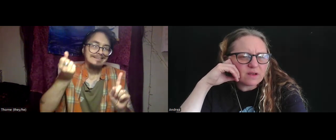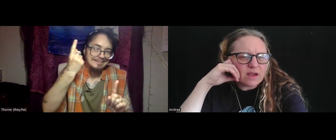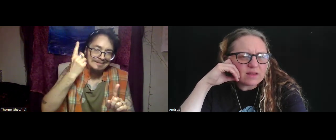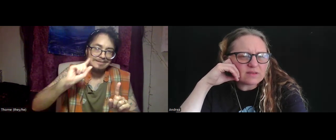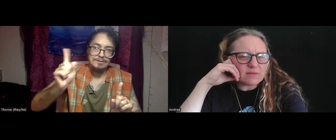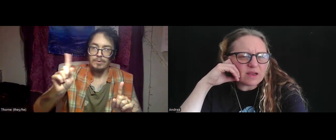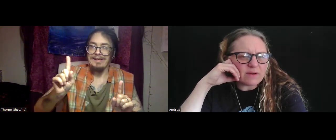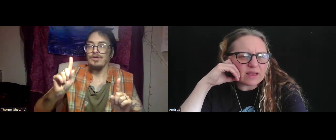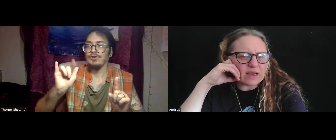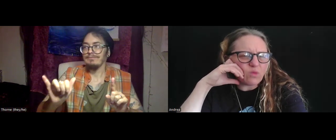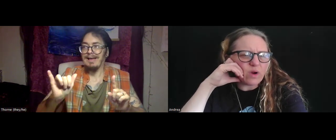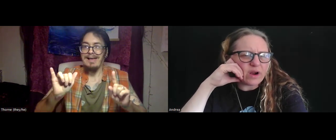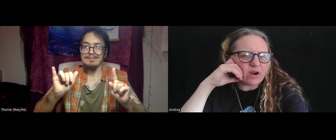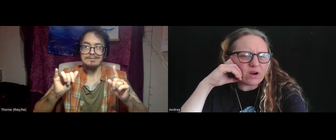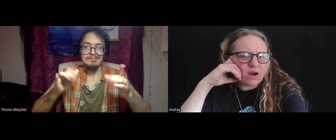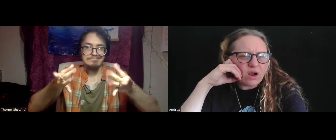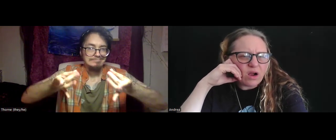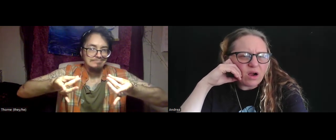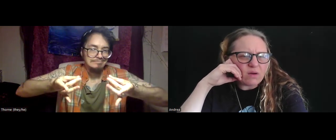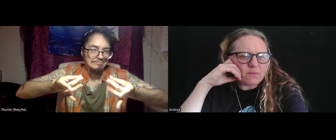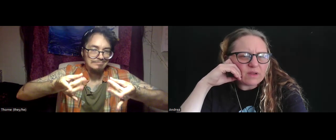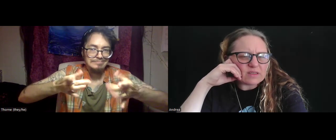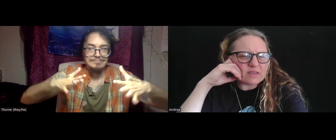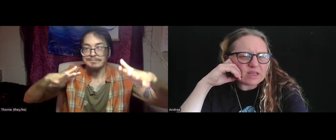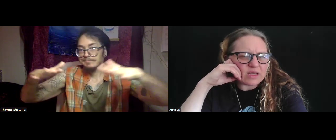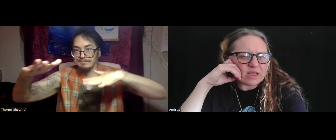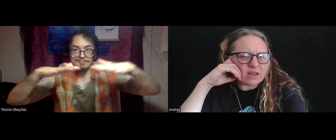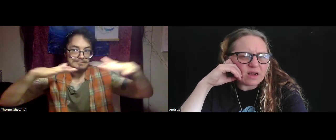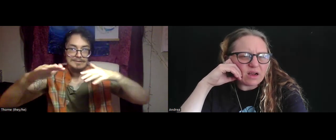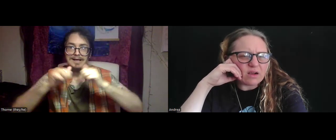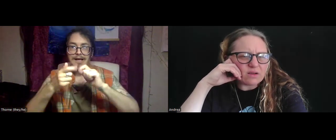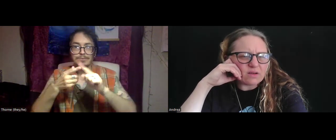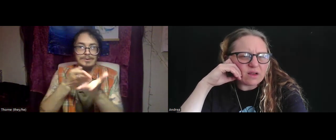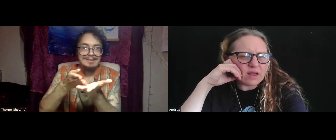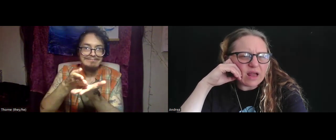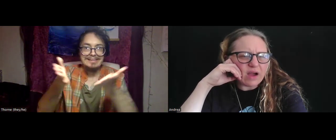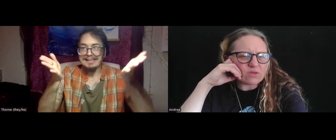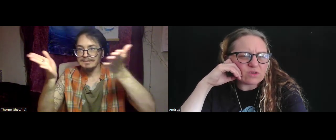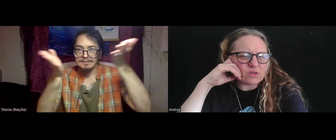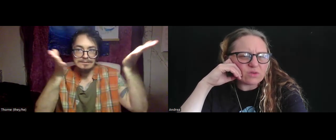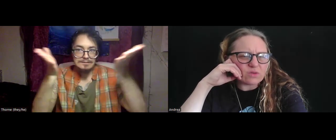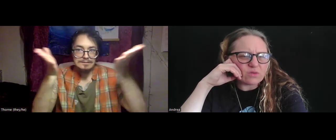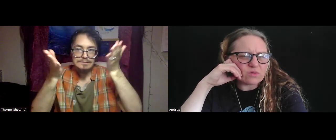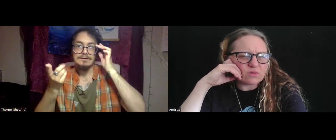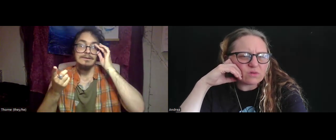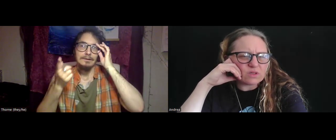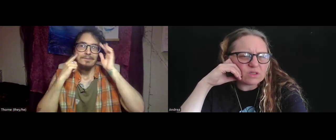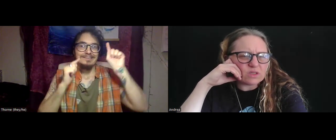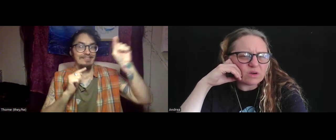At the same time, I get where it's sticky and how to deal with